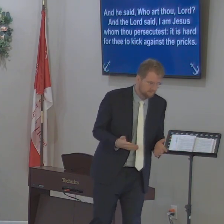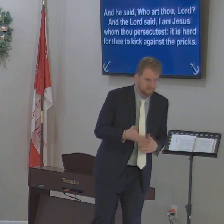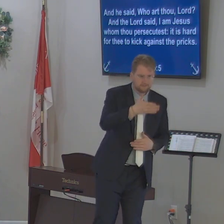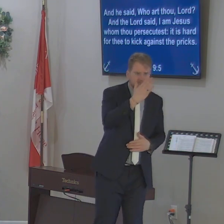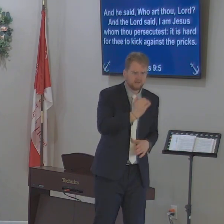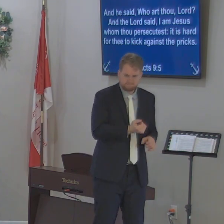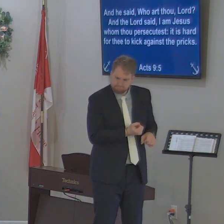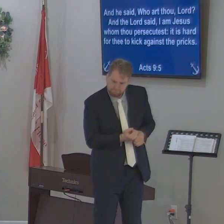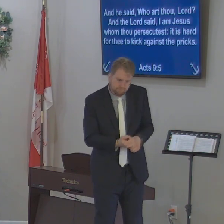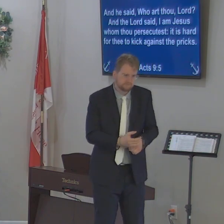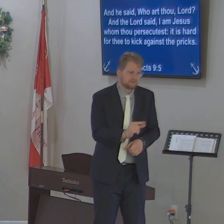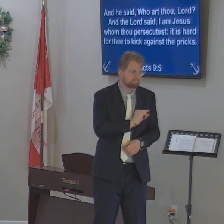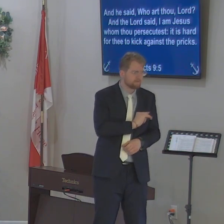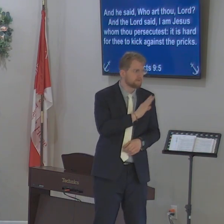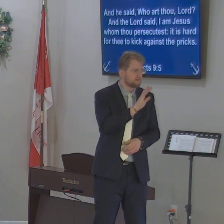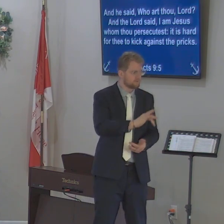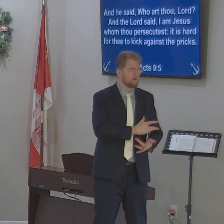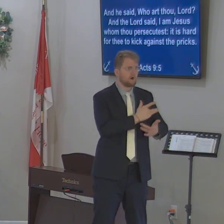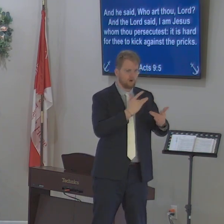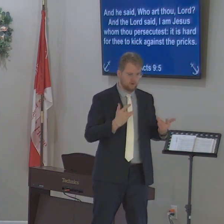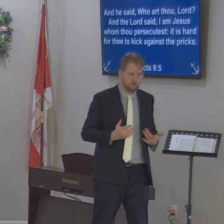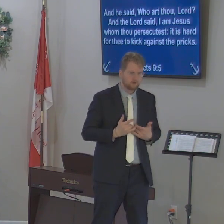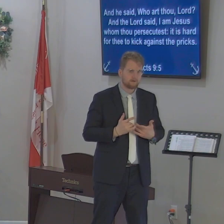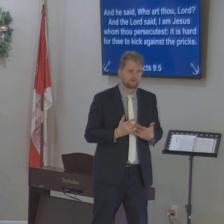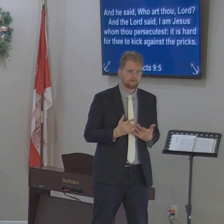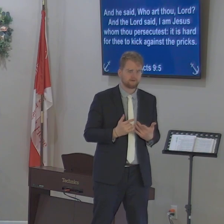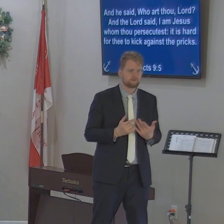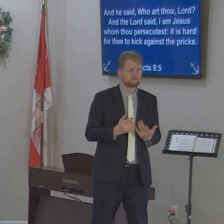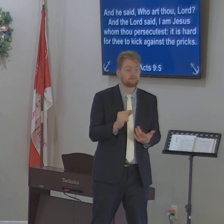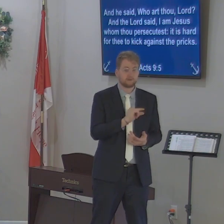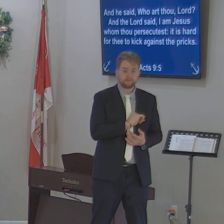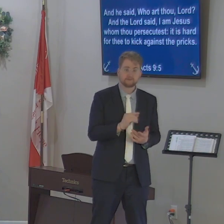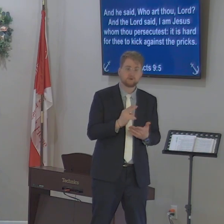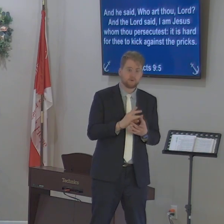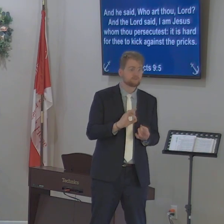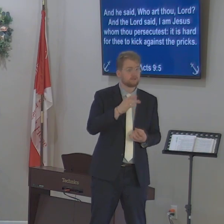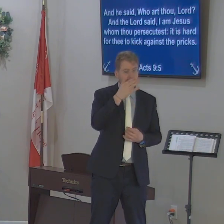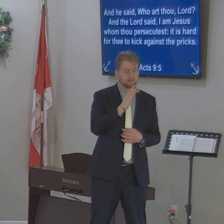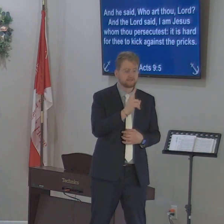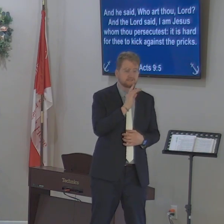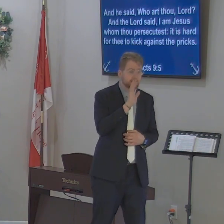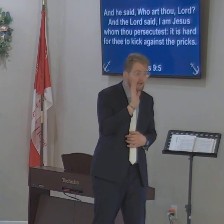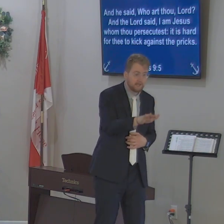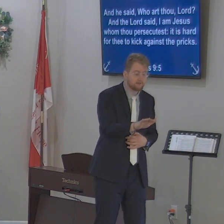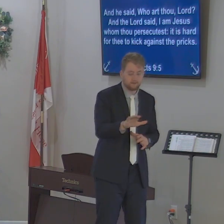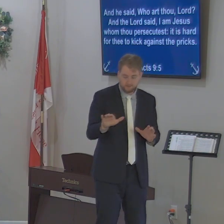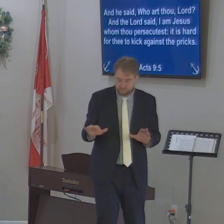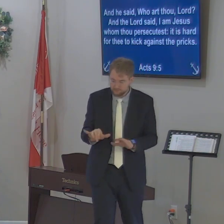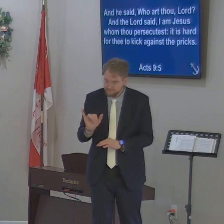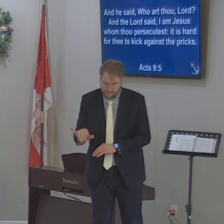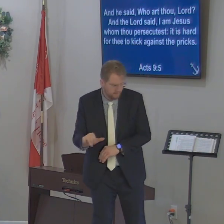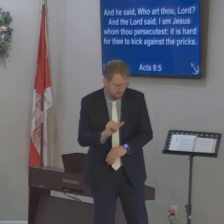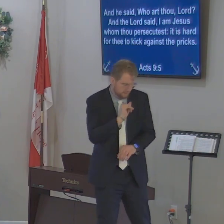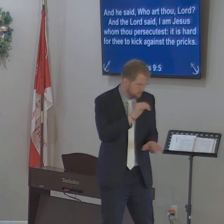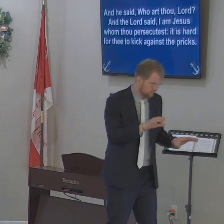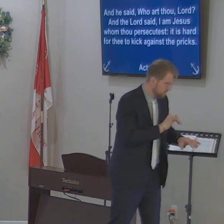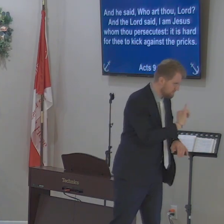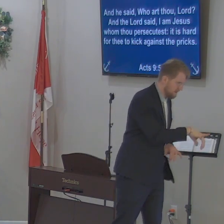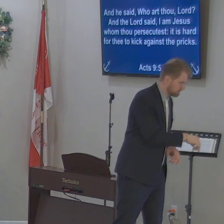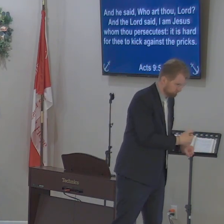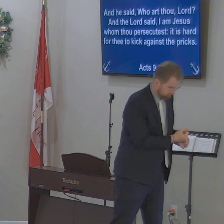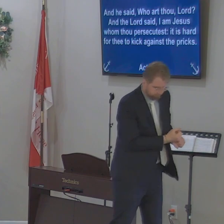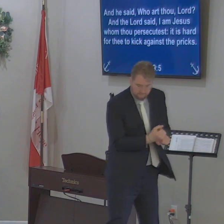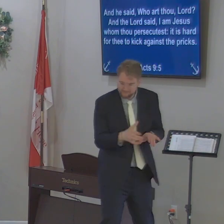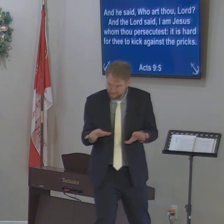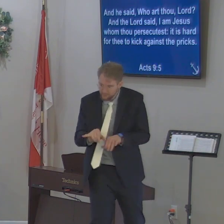The conviction of the Holy Spirit of God is saying, do this. Don't do that. Do this. Don't do that. Where